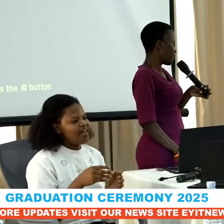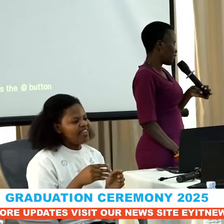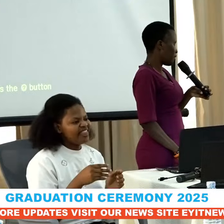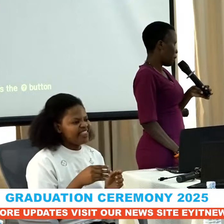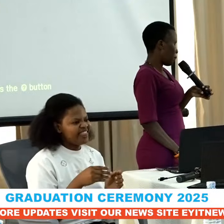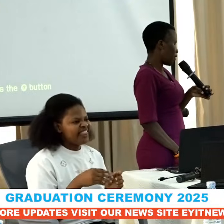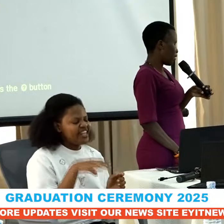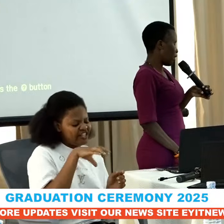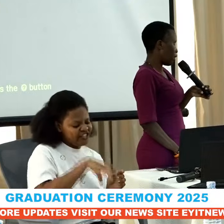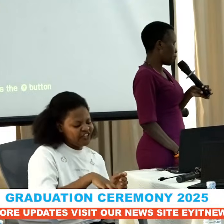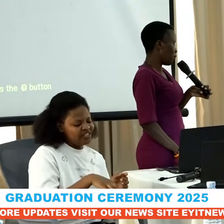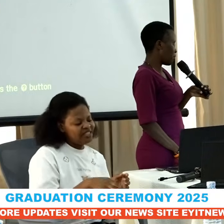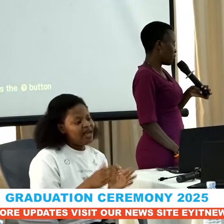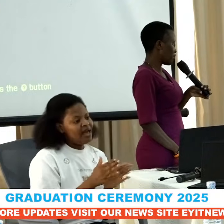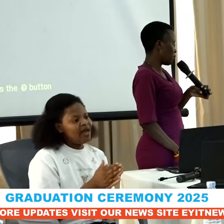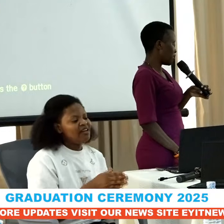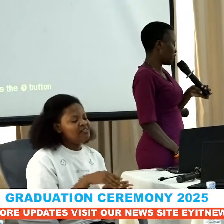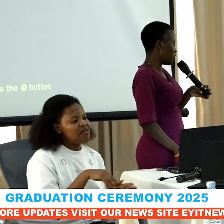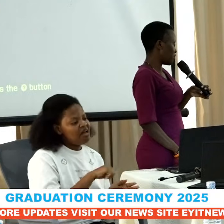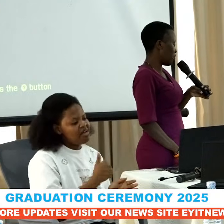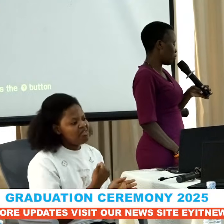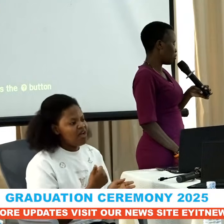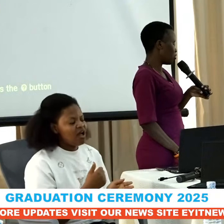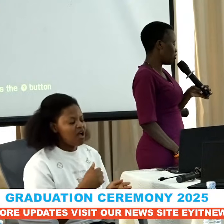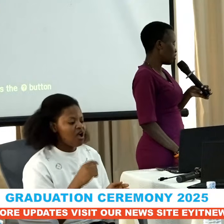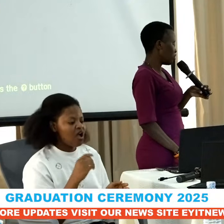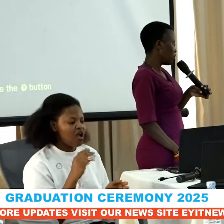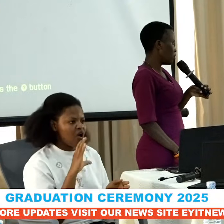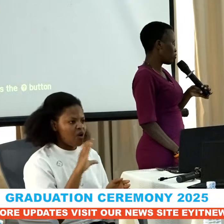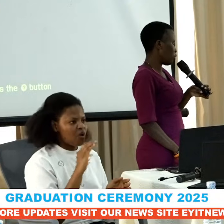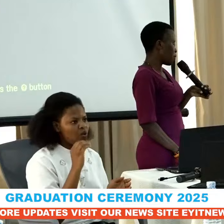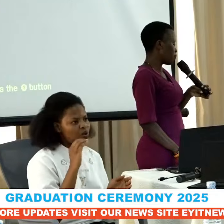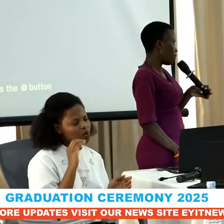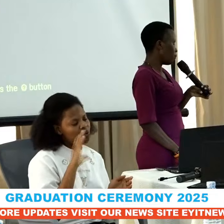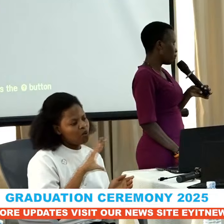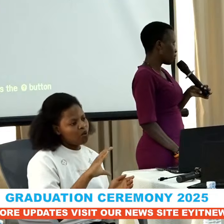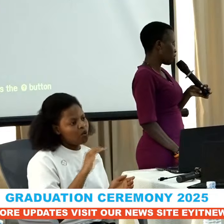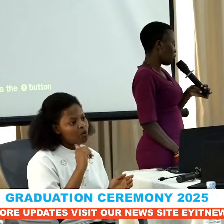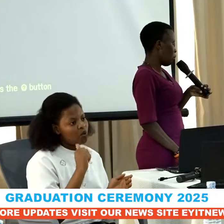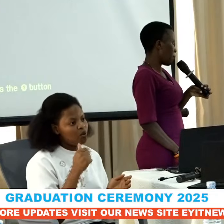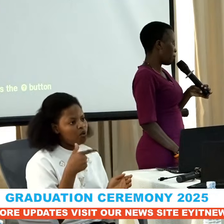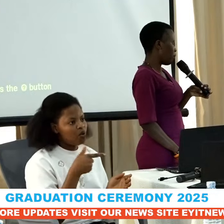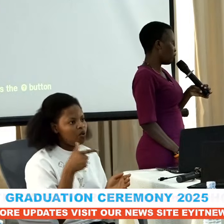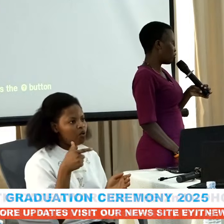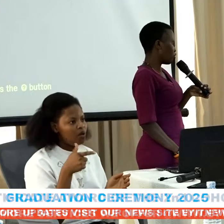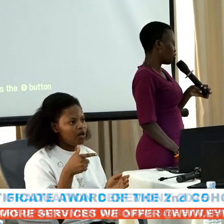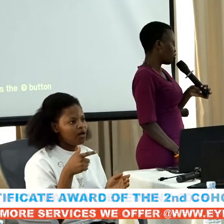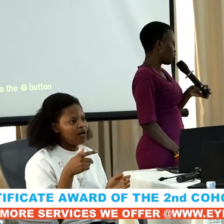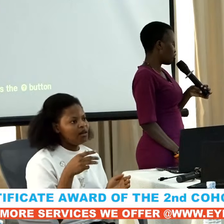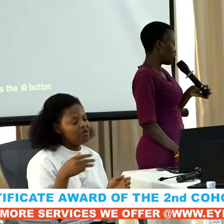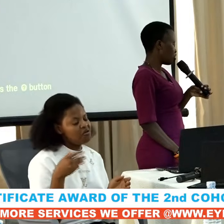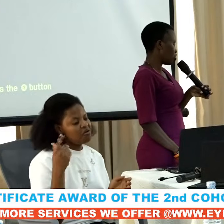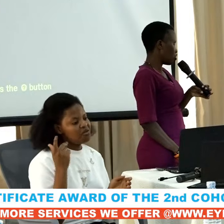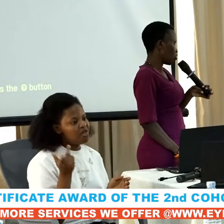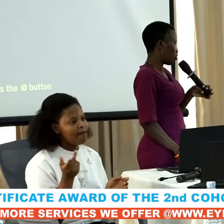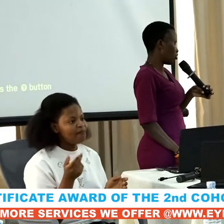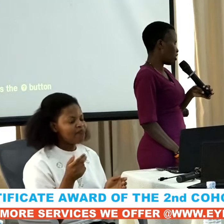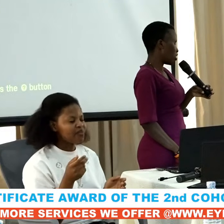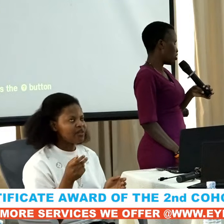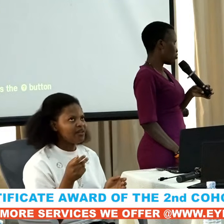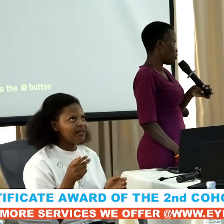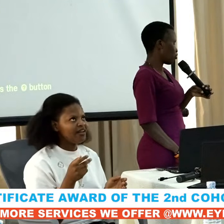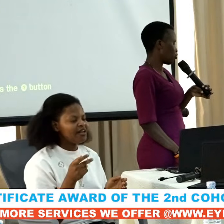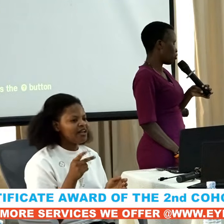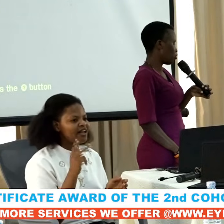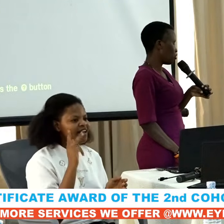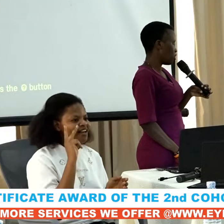pygmies. But they are people with disabilities. They are called little people or people of short stature.